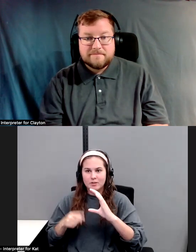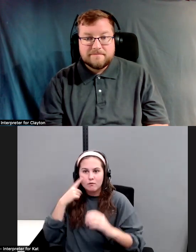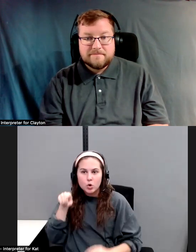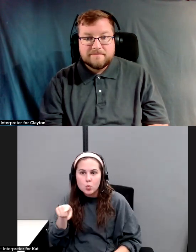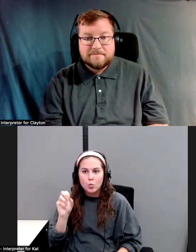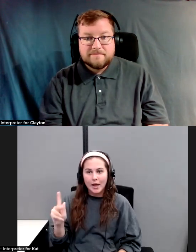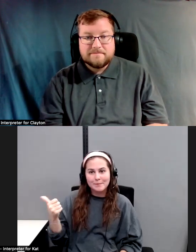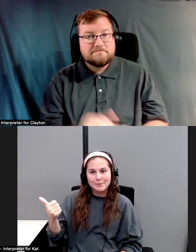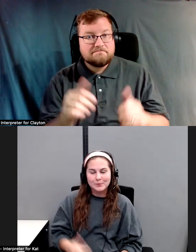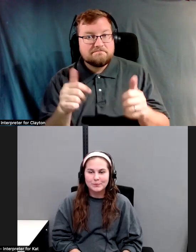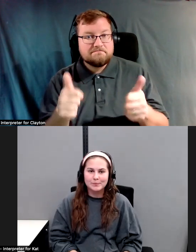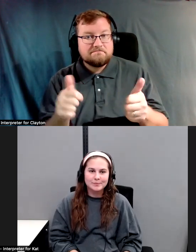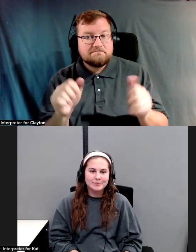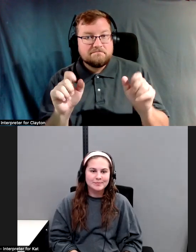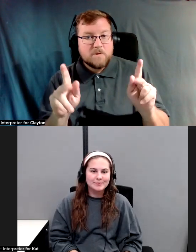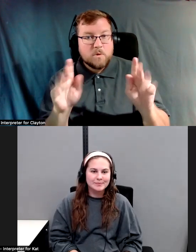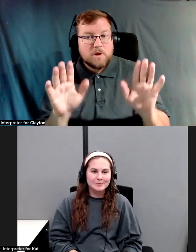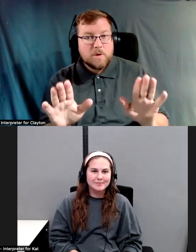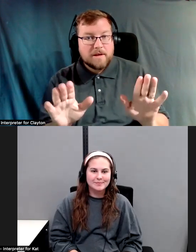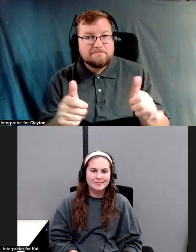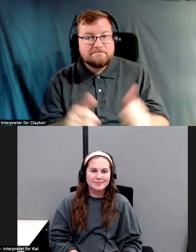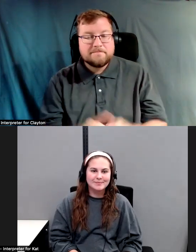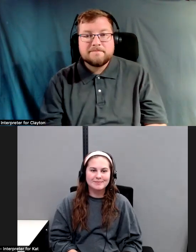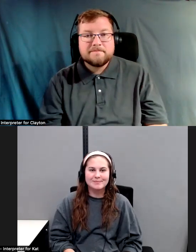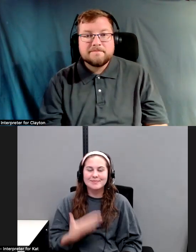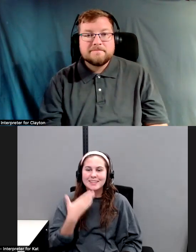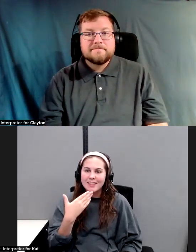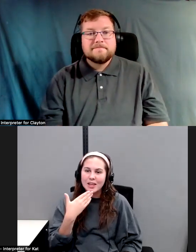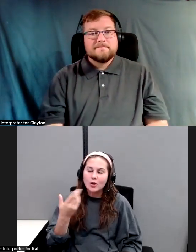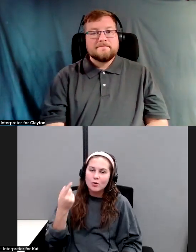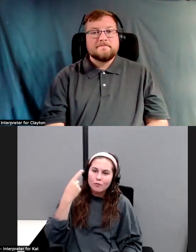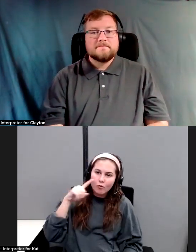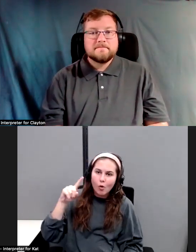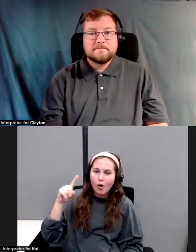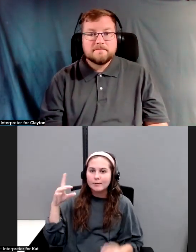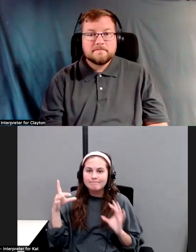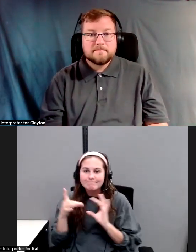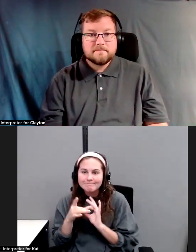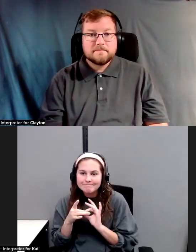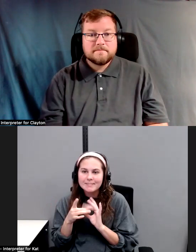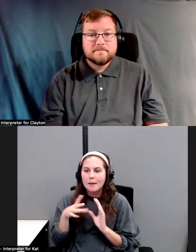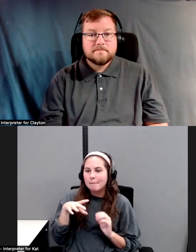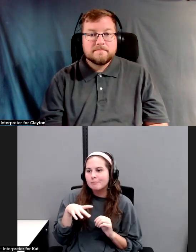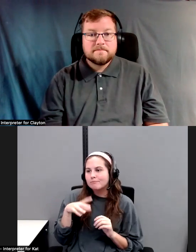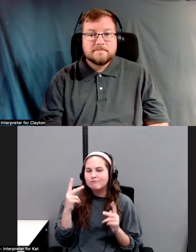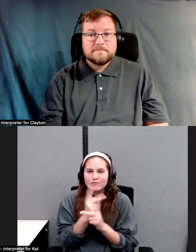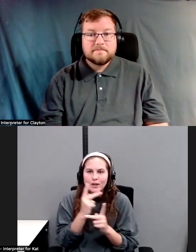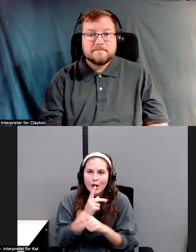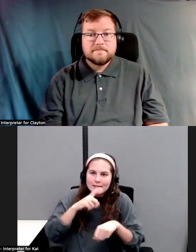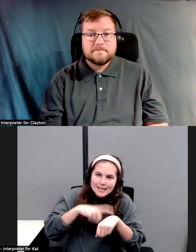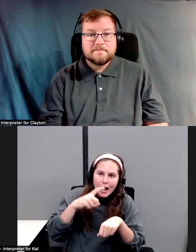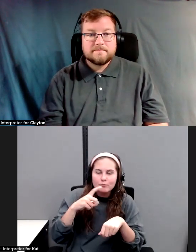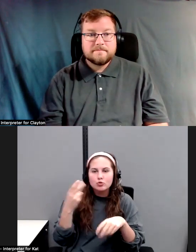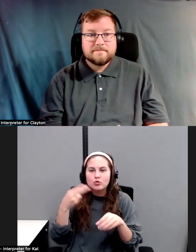great. All right, thank you for connecting with me and trying to figure out a time for coming on to the